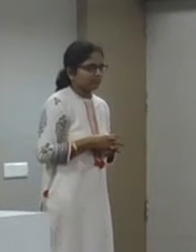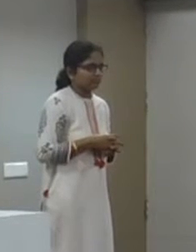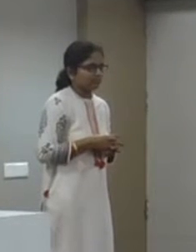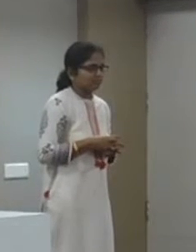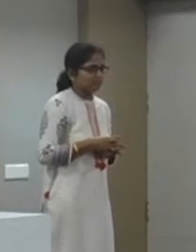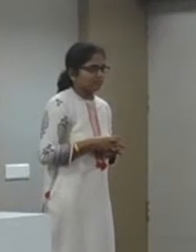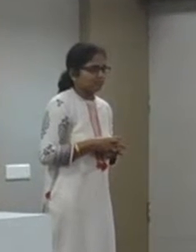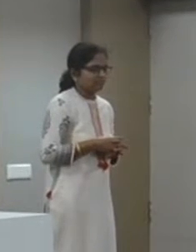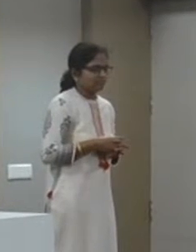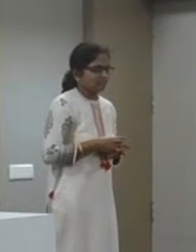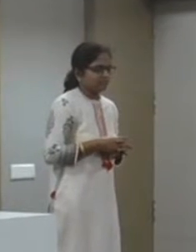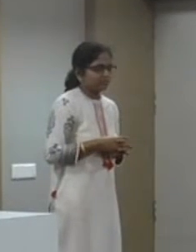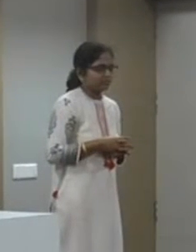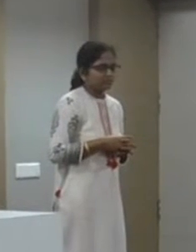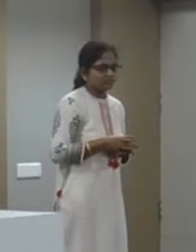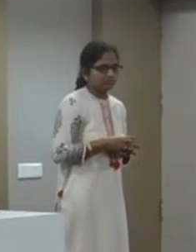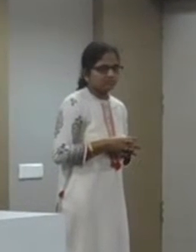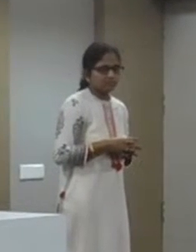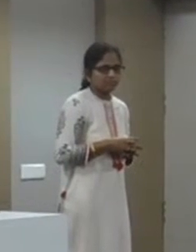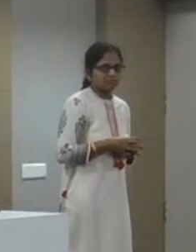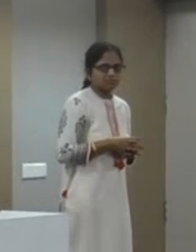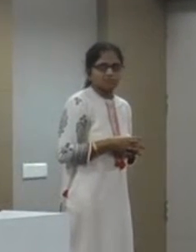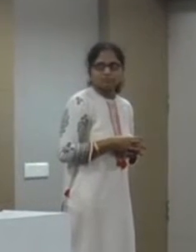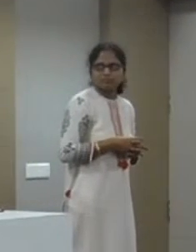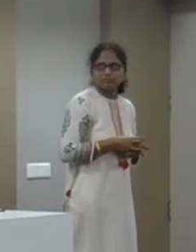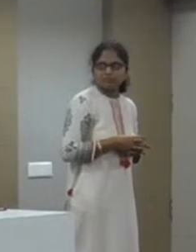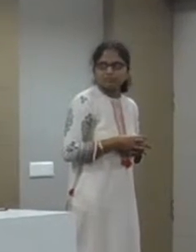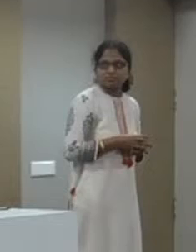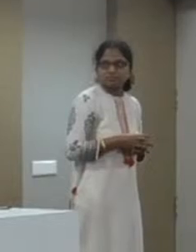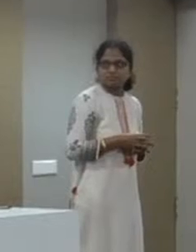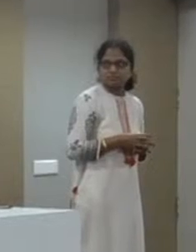our State Civil Service Officer,